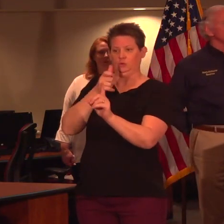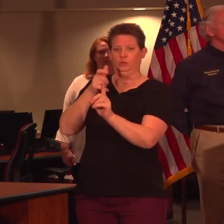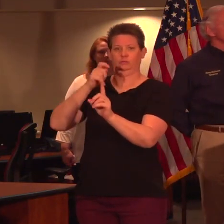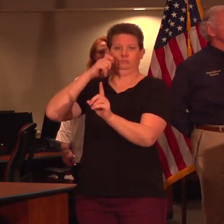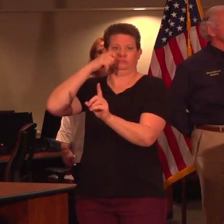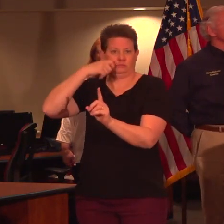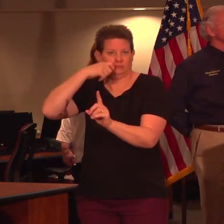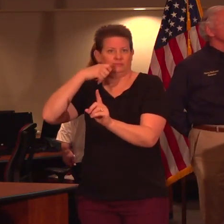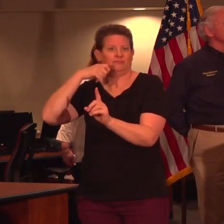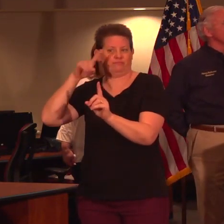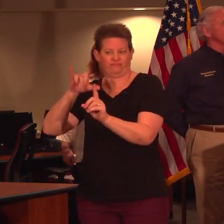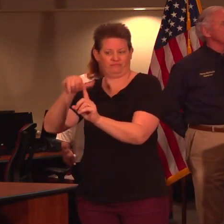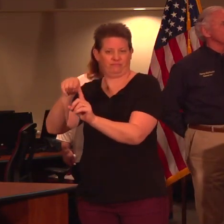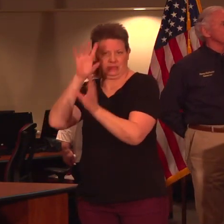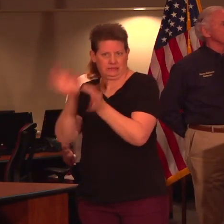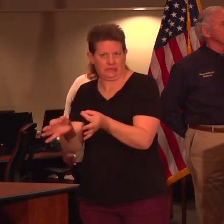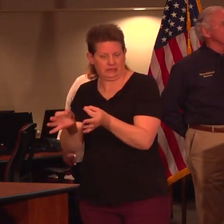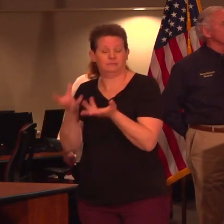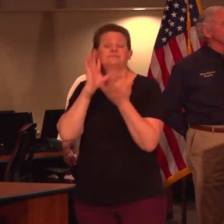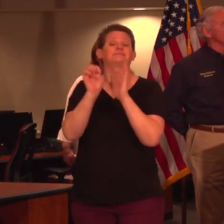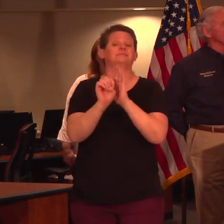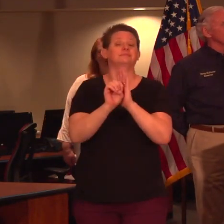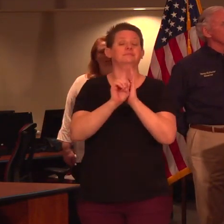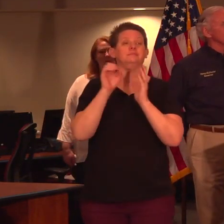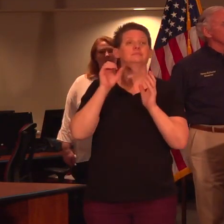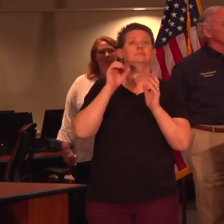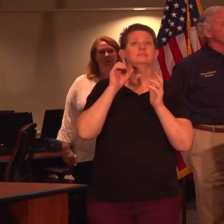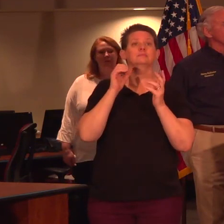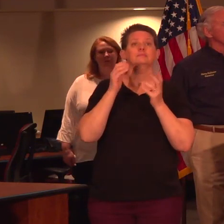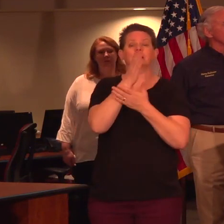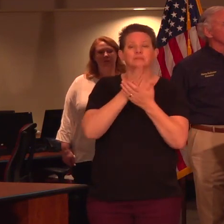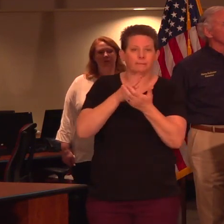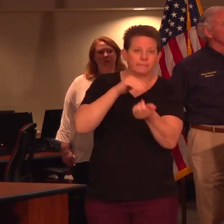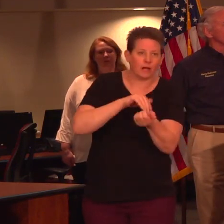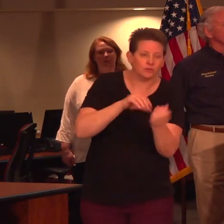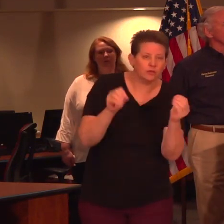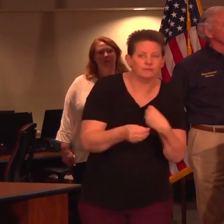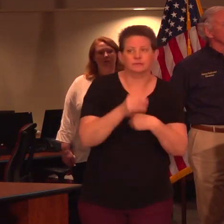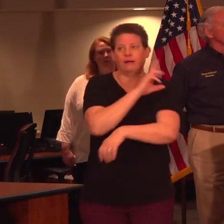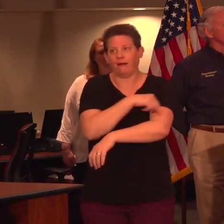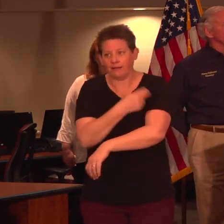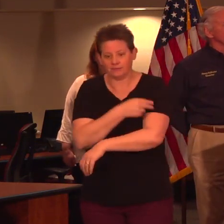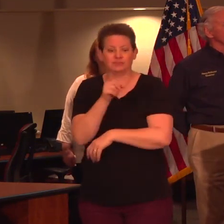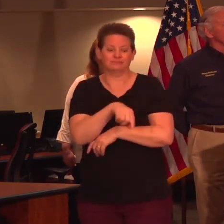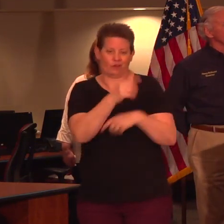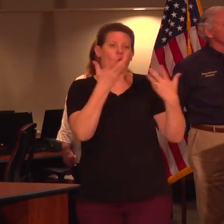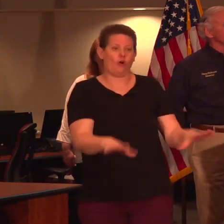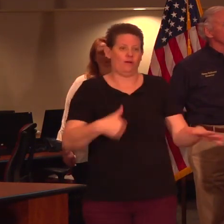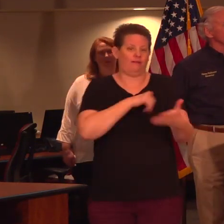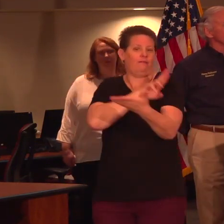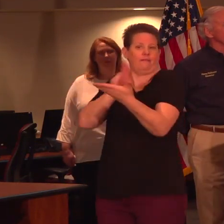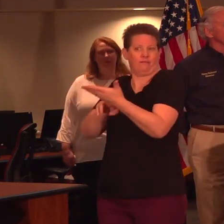performed. As for an example, some hospitals, some physician offices have contracts with